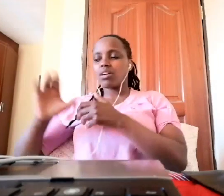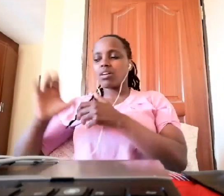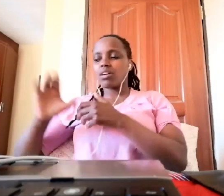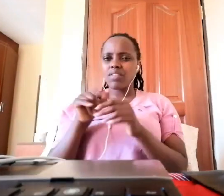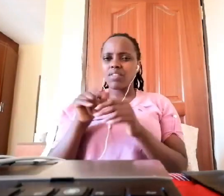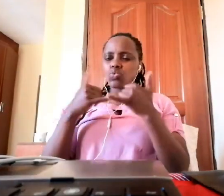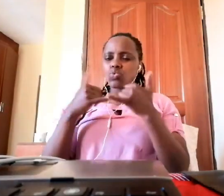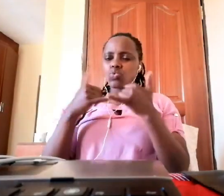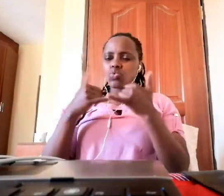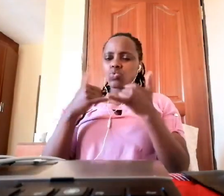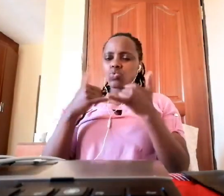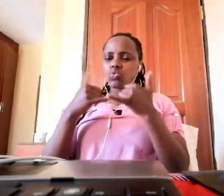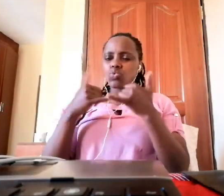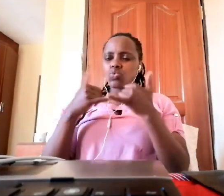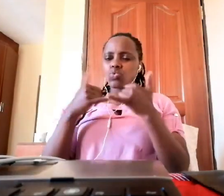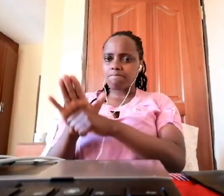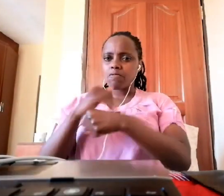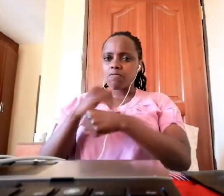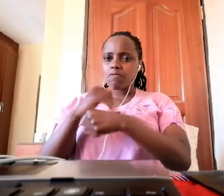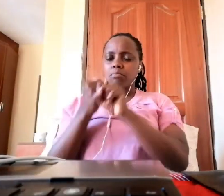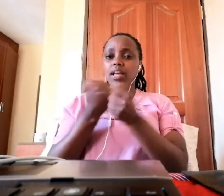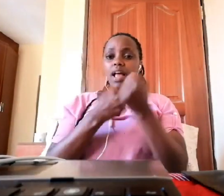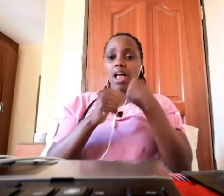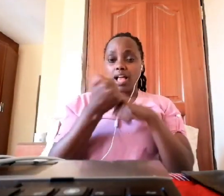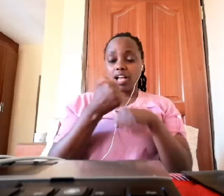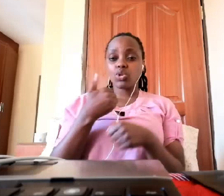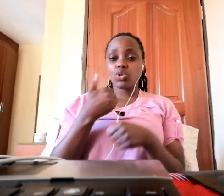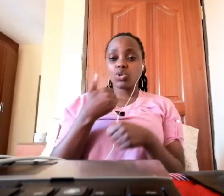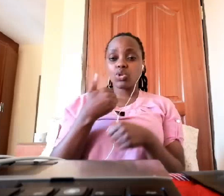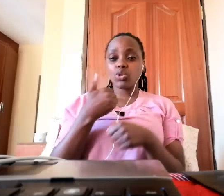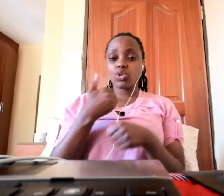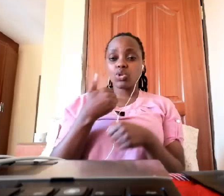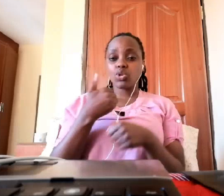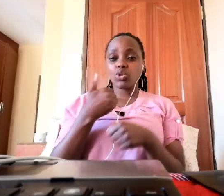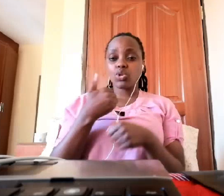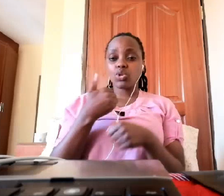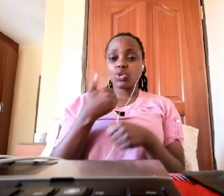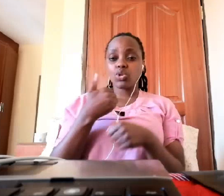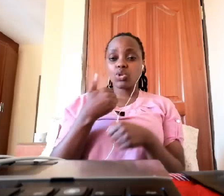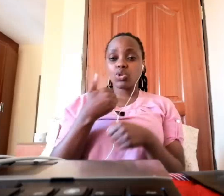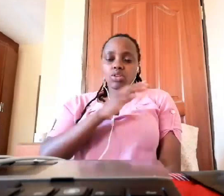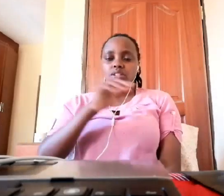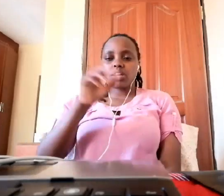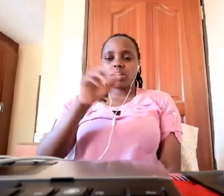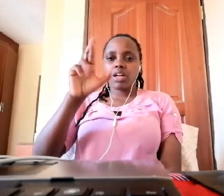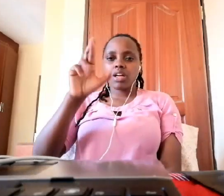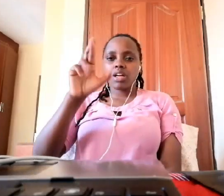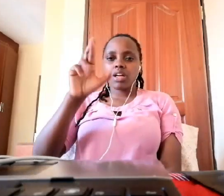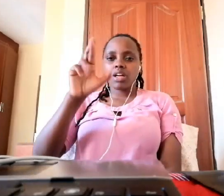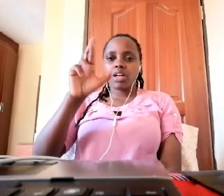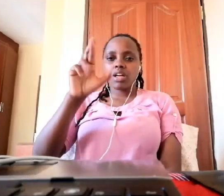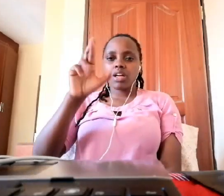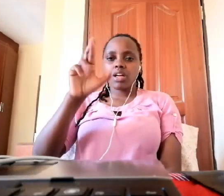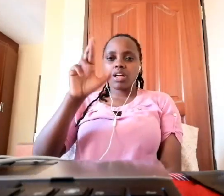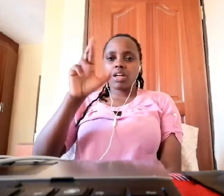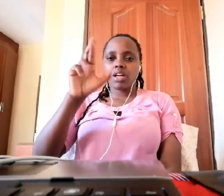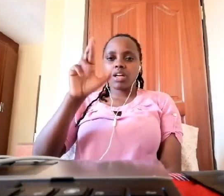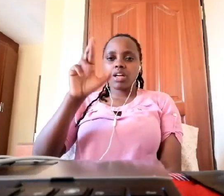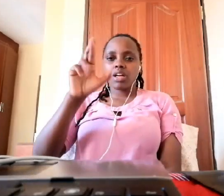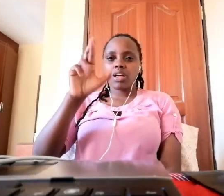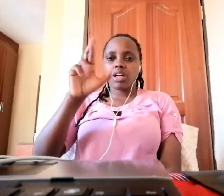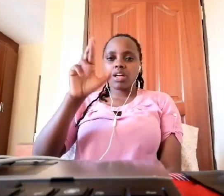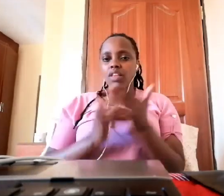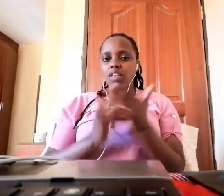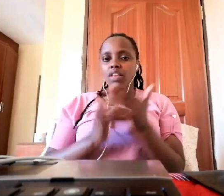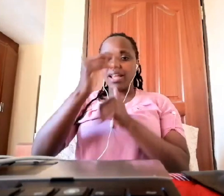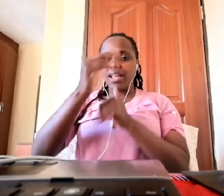of pressure that we are talking about that results into some action. And we have Dr. Frank Bujeje from the Burundi Child Rights Forum, who's going to spend